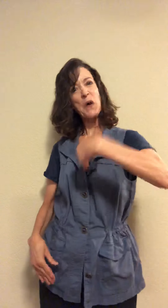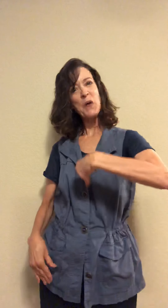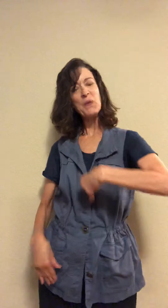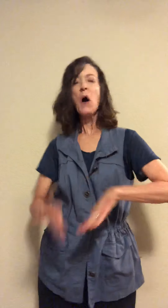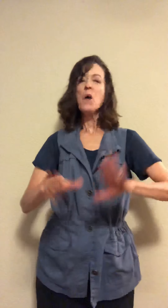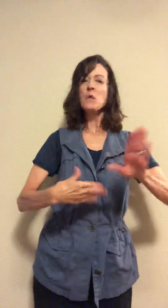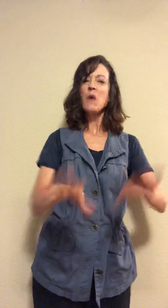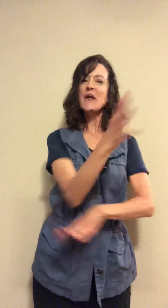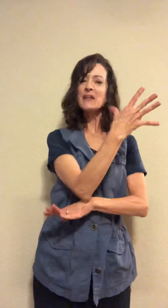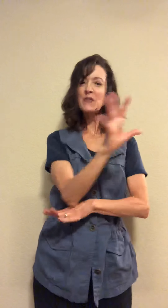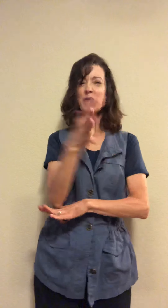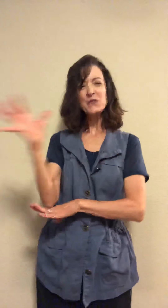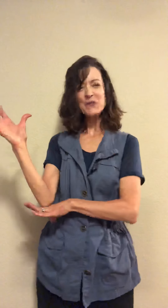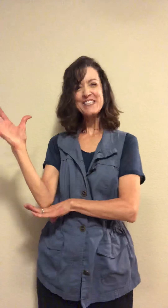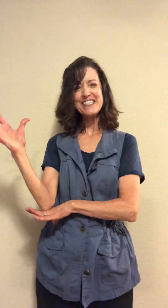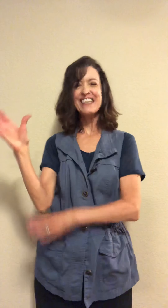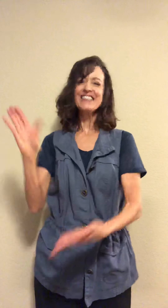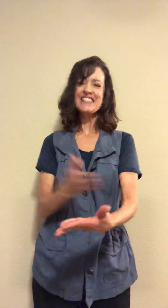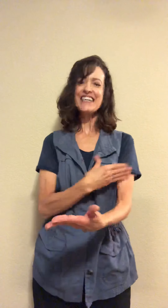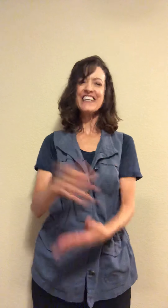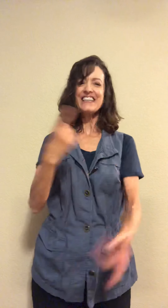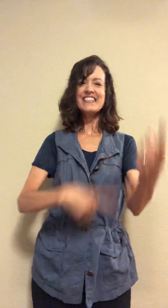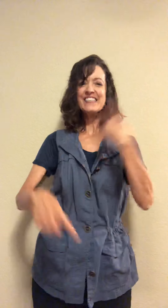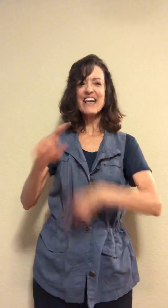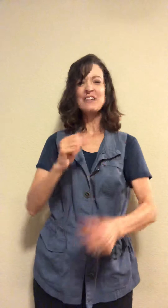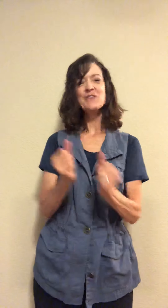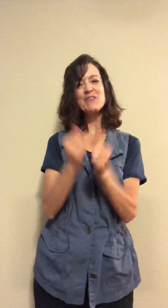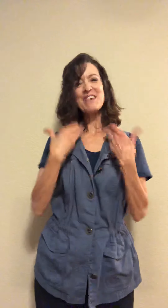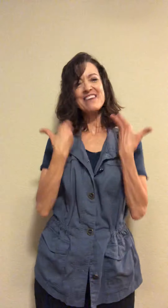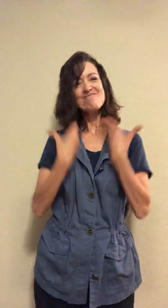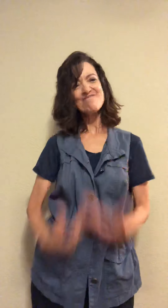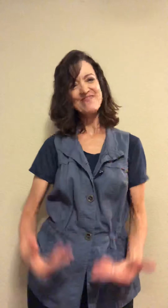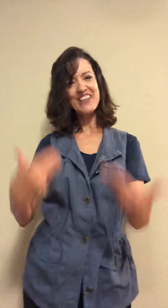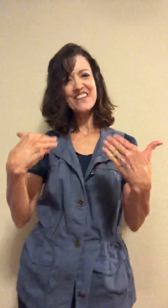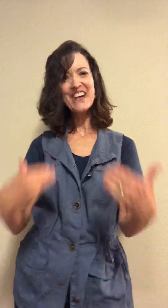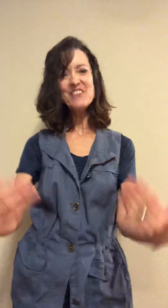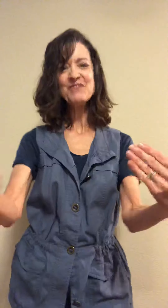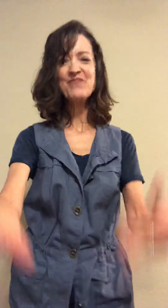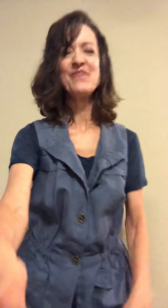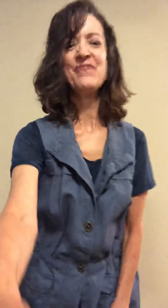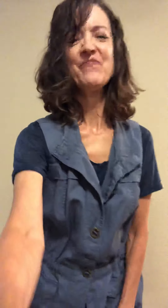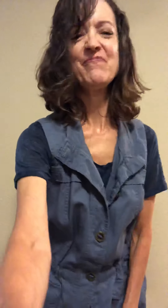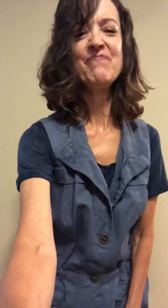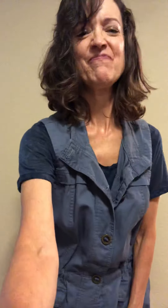go walking in the woods. Sing it and sign it with me. Here we go.